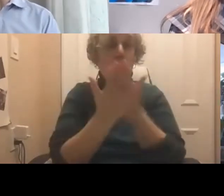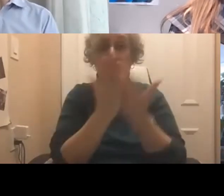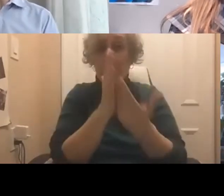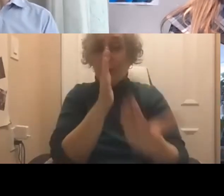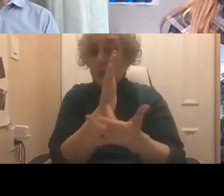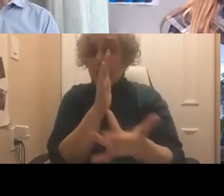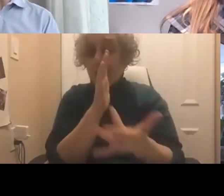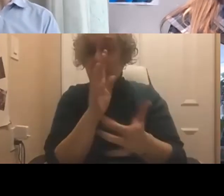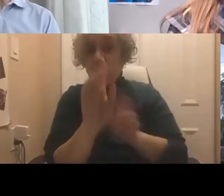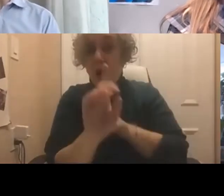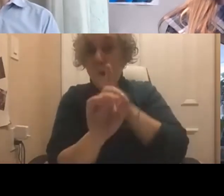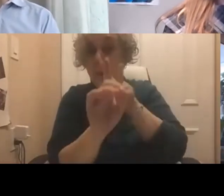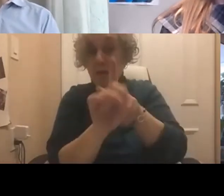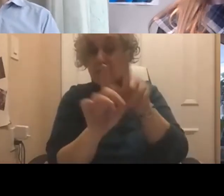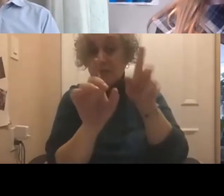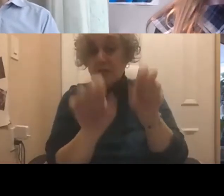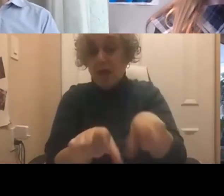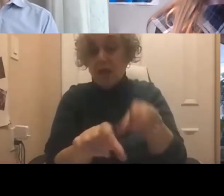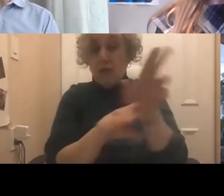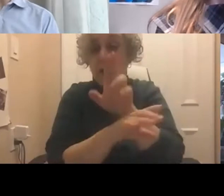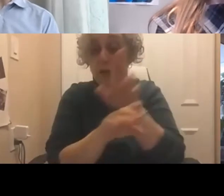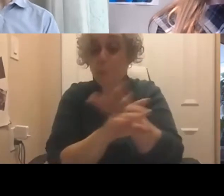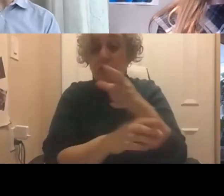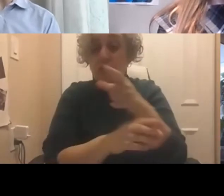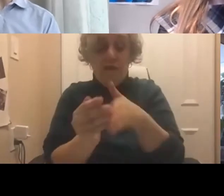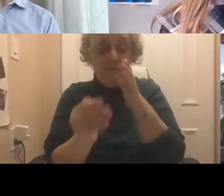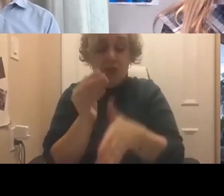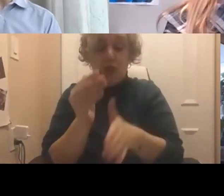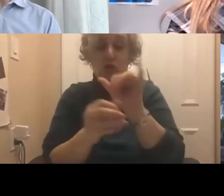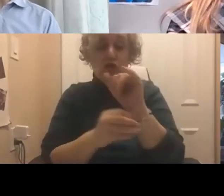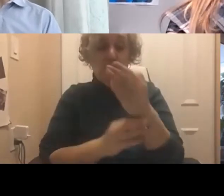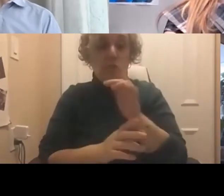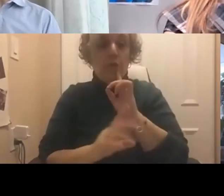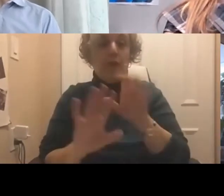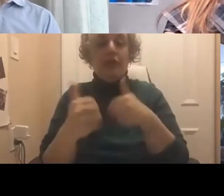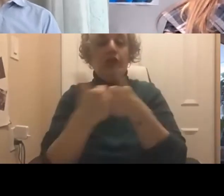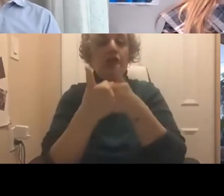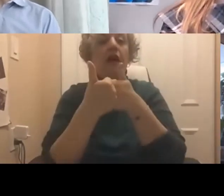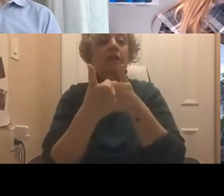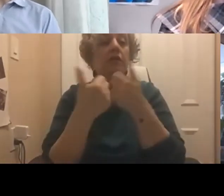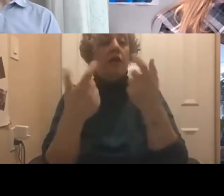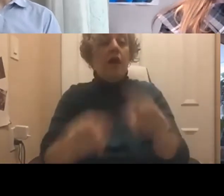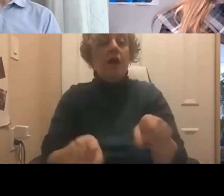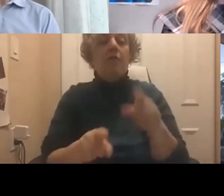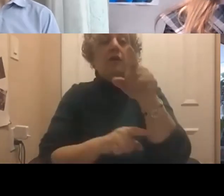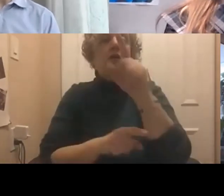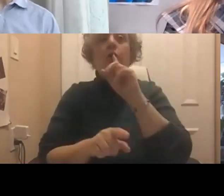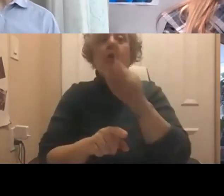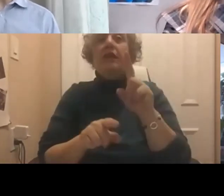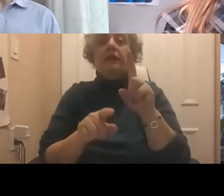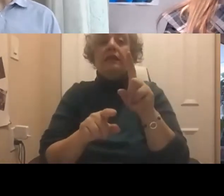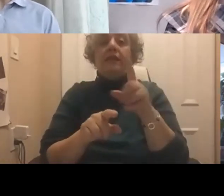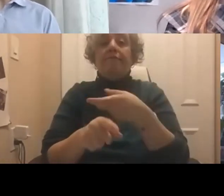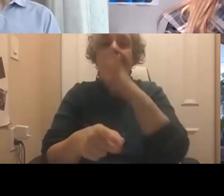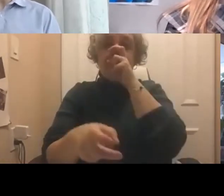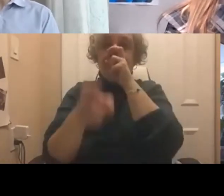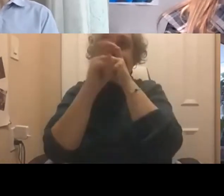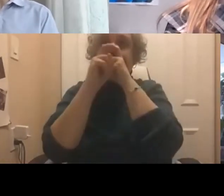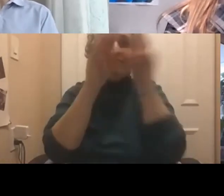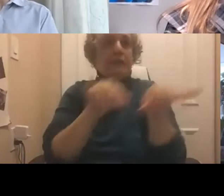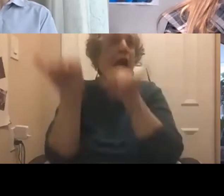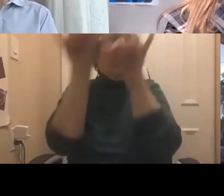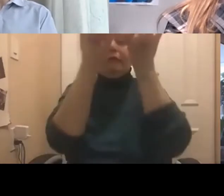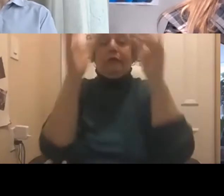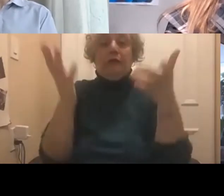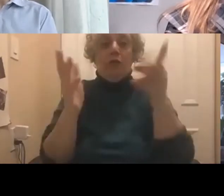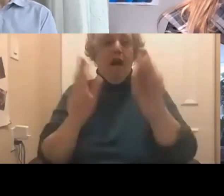applications are used to complete the job. I think our challenge comes when there are very rigid standards of, oh, you have to be at